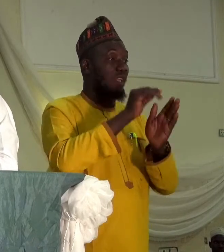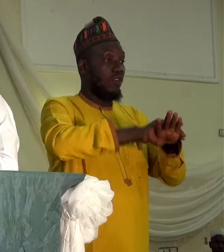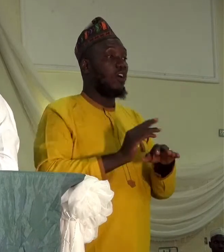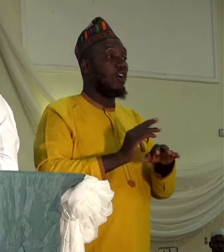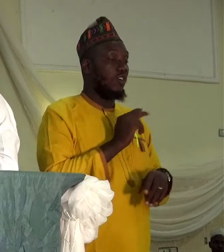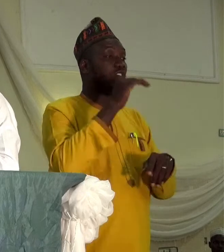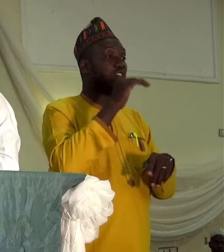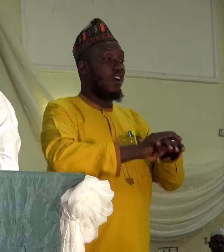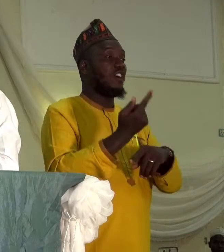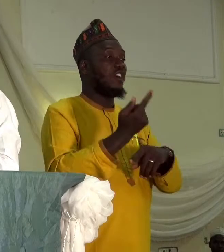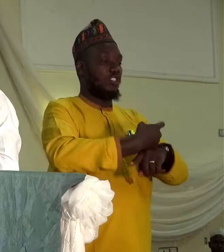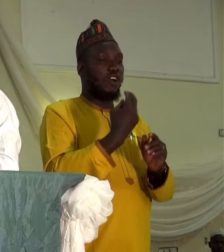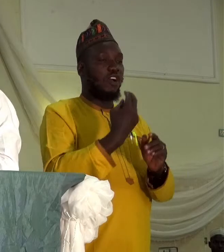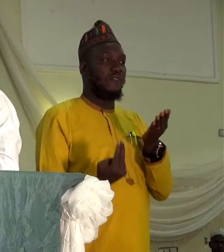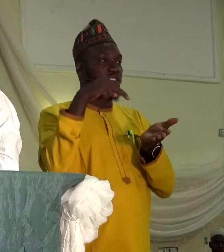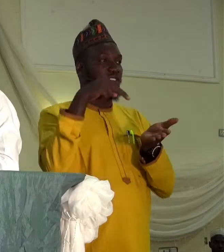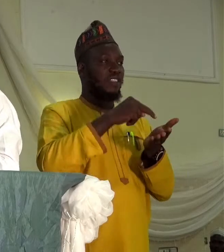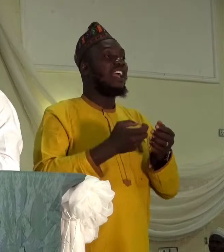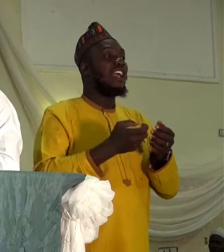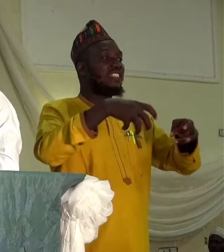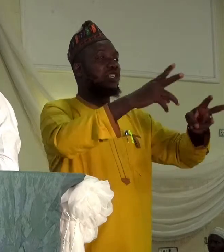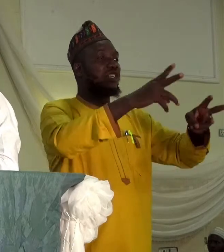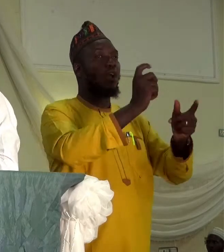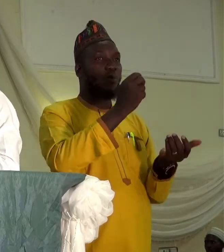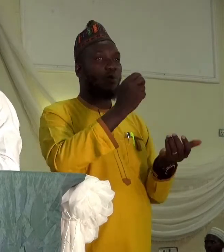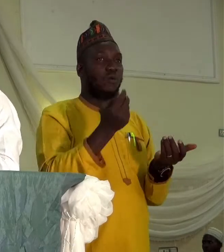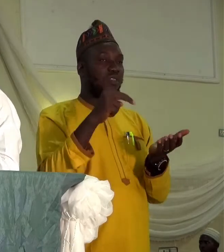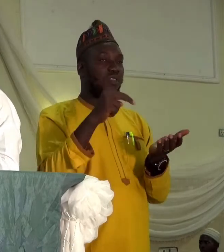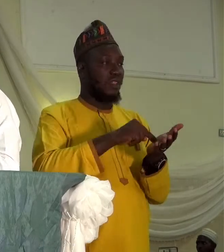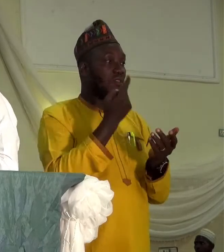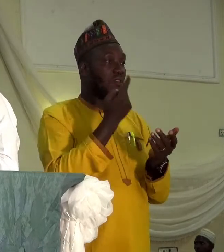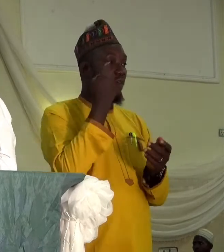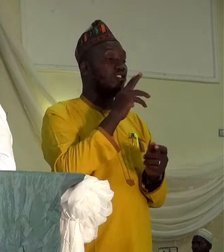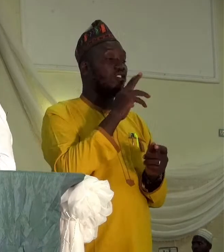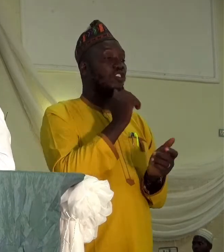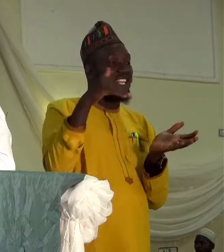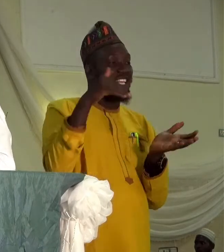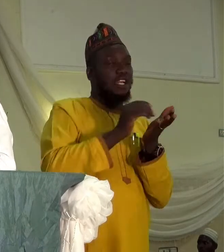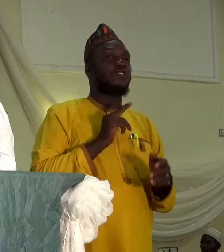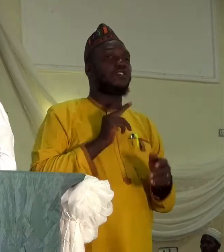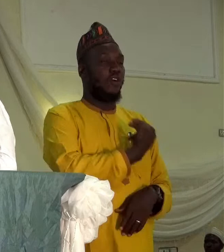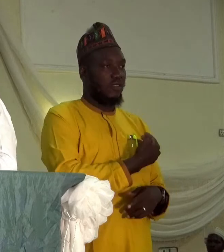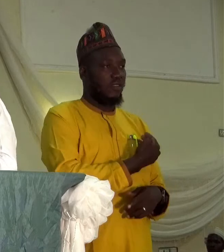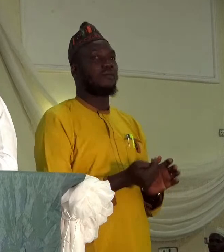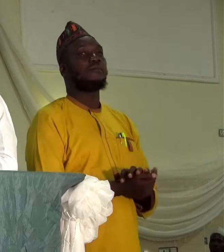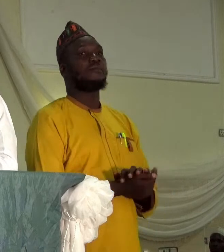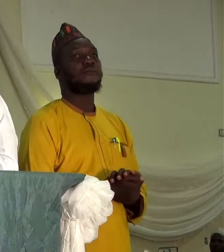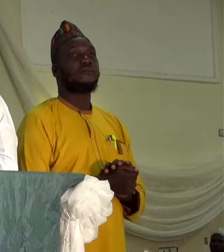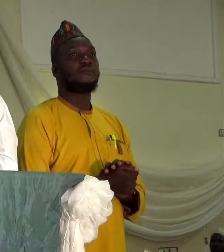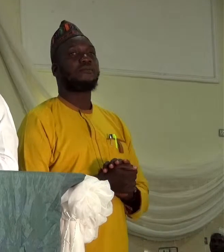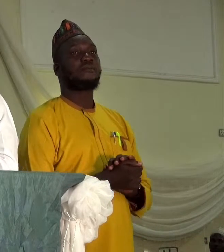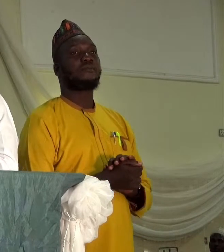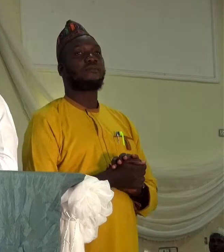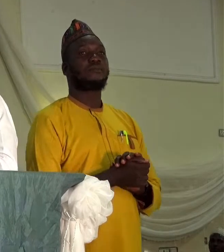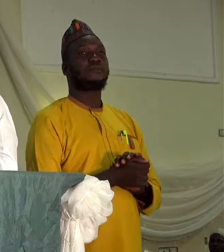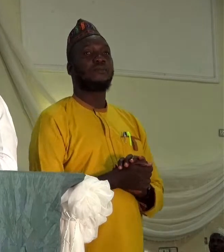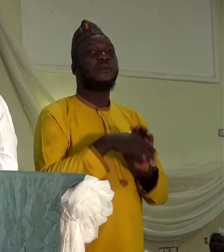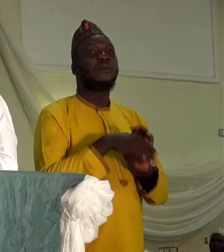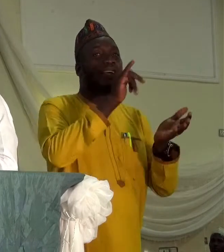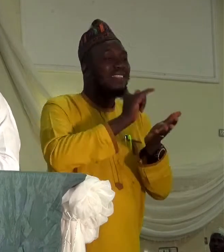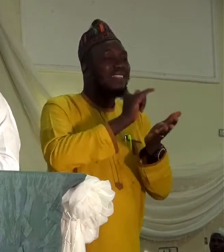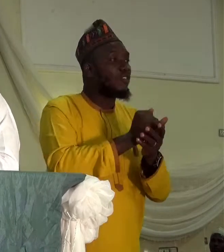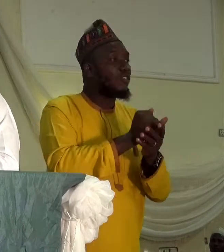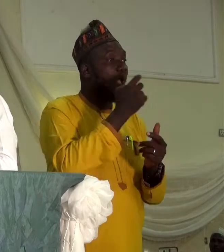of resurrection. We pray it's going to be a witness for us and not against us. Watakunu shuadaha ala nas, and that you might be witness